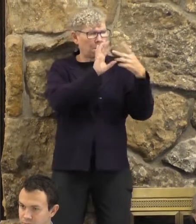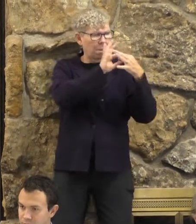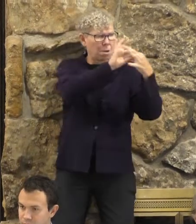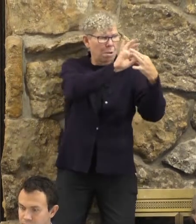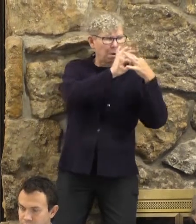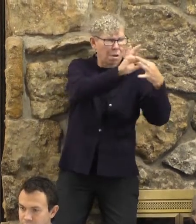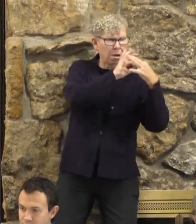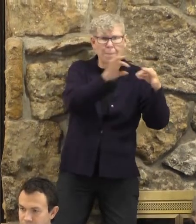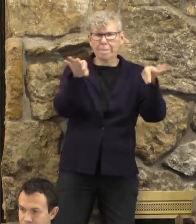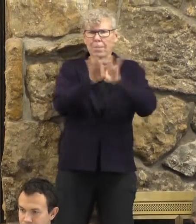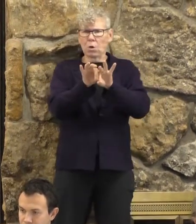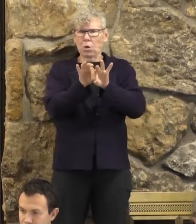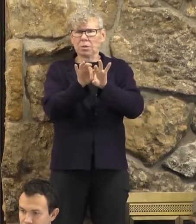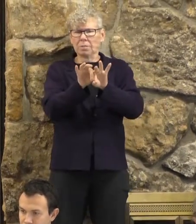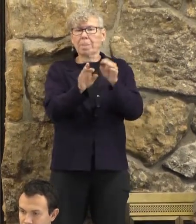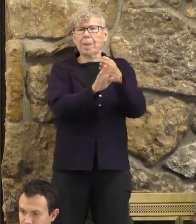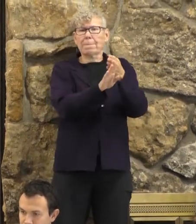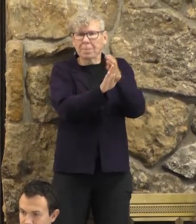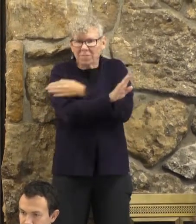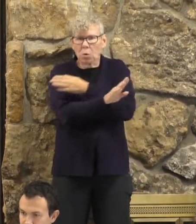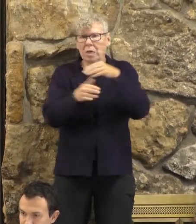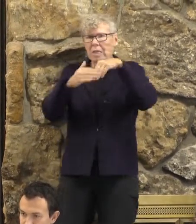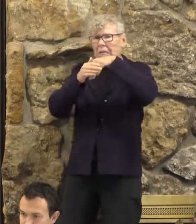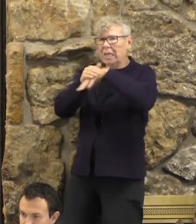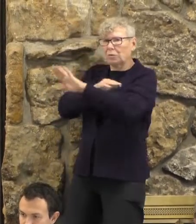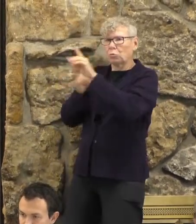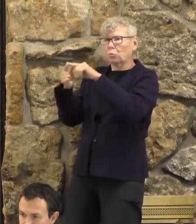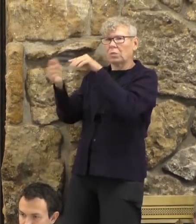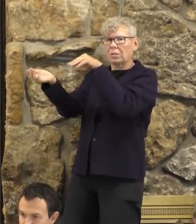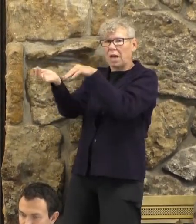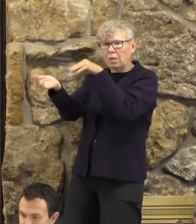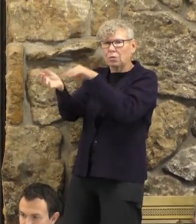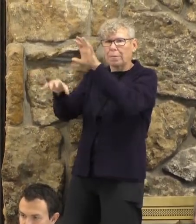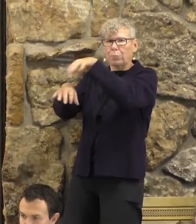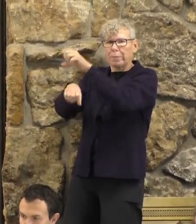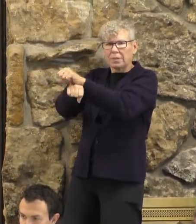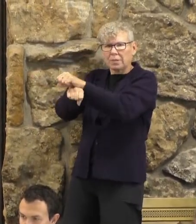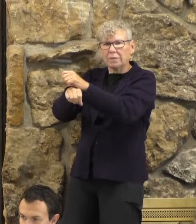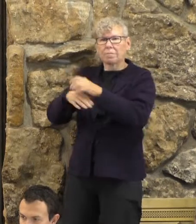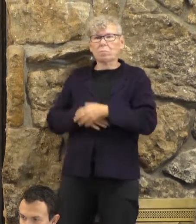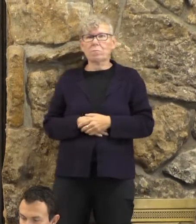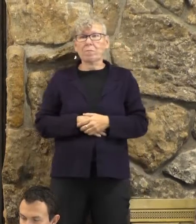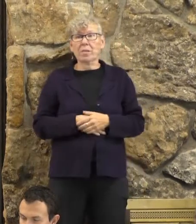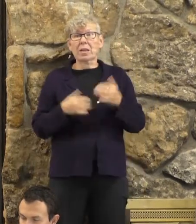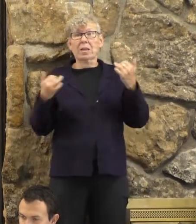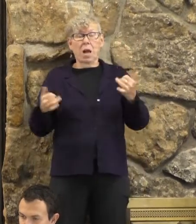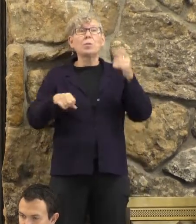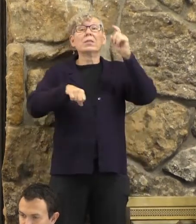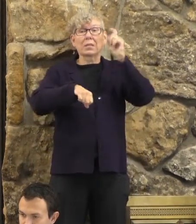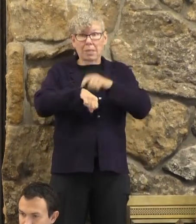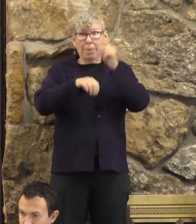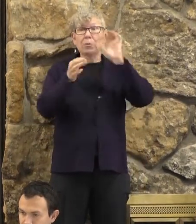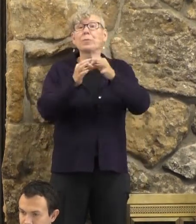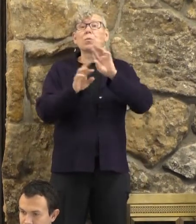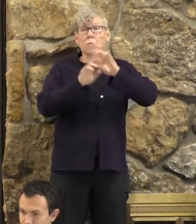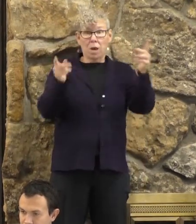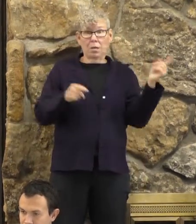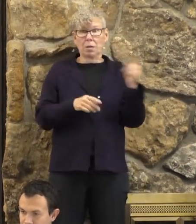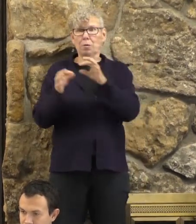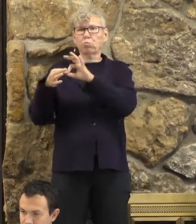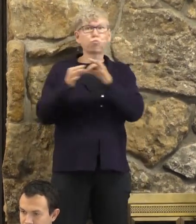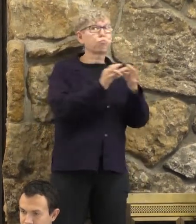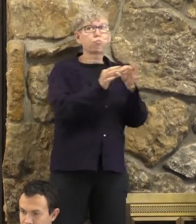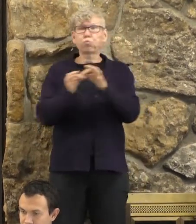actually extended quite a bit so that the doctor has all the time that they need to help that patient and make sure that that communication